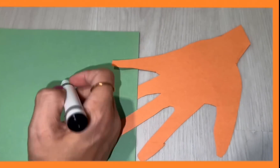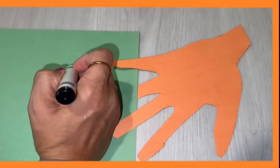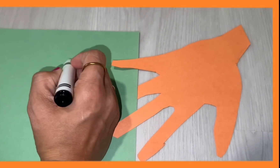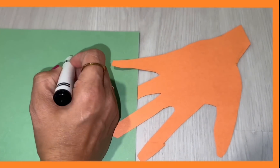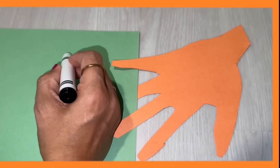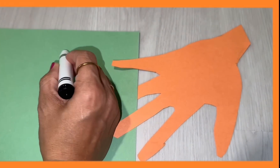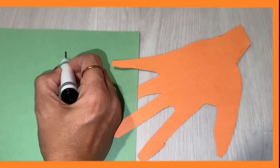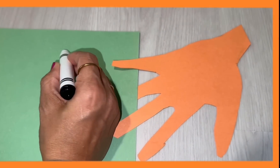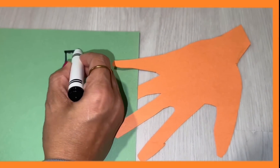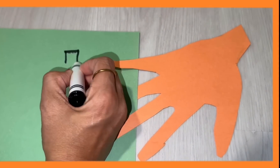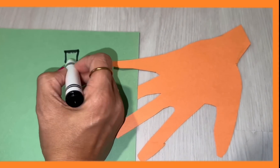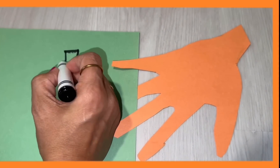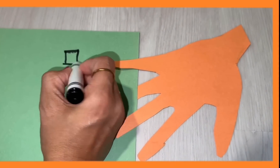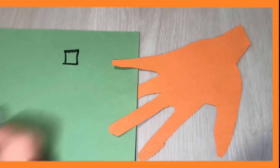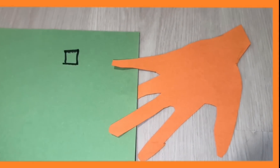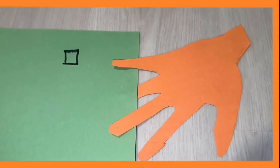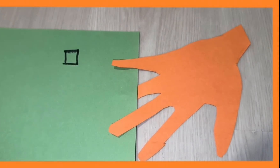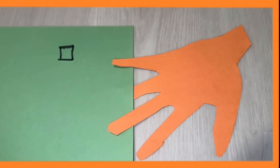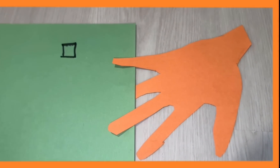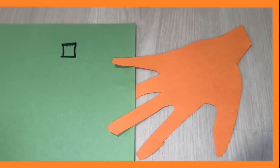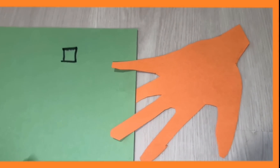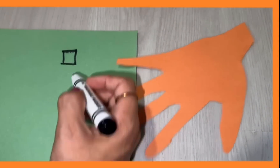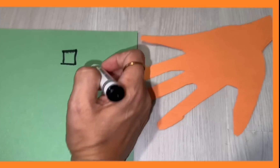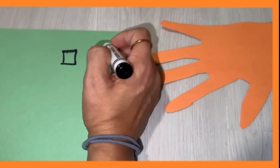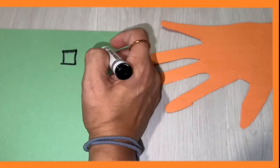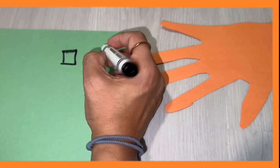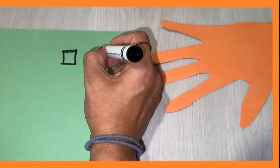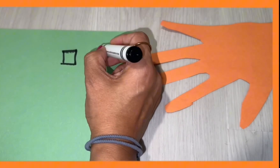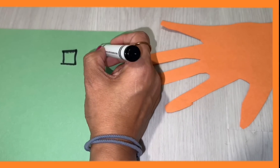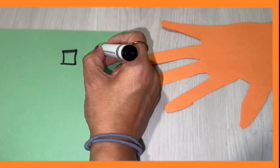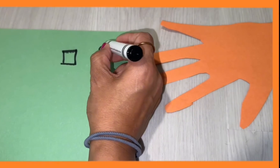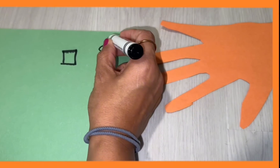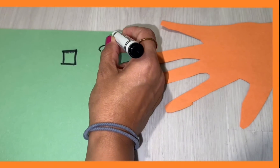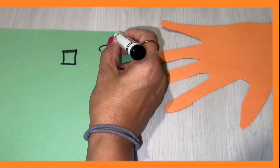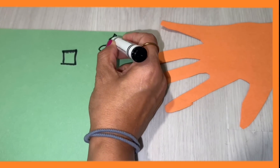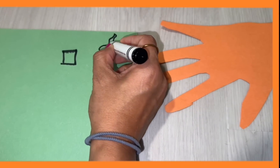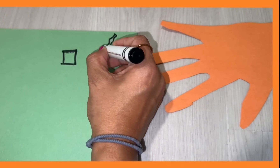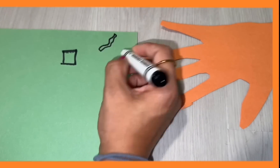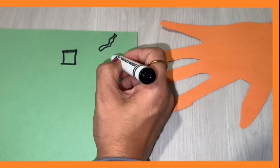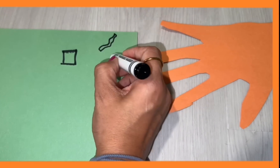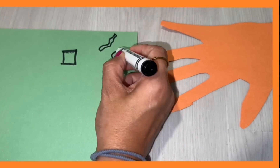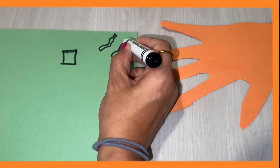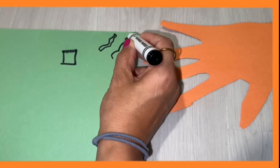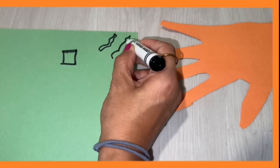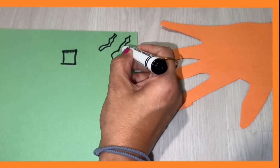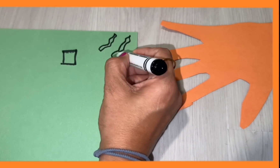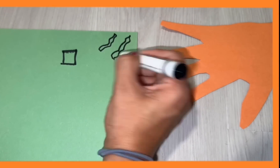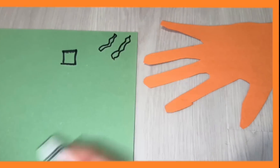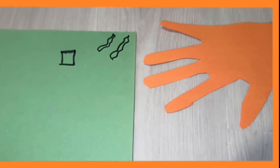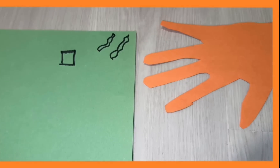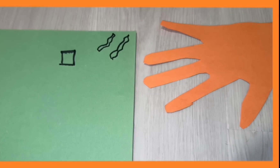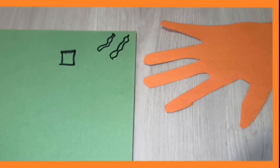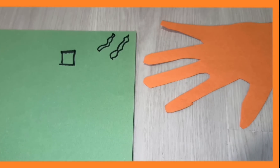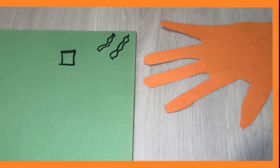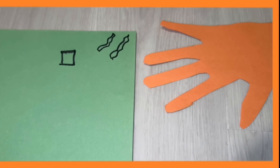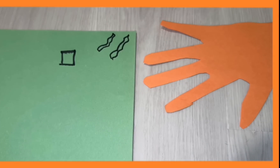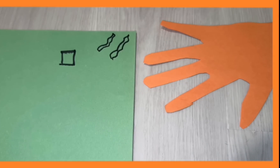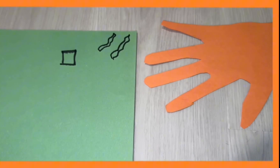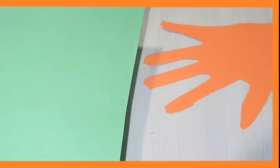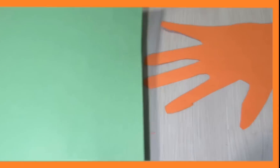need green construction paper to make the stem and a few of the twirly leaves. Some of my leaves are a little